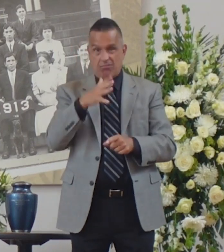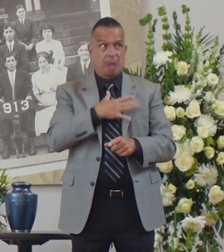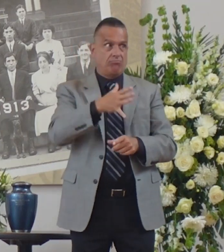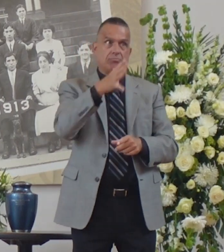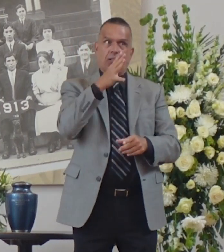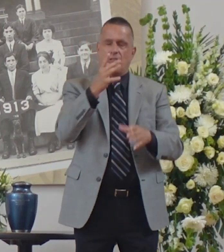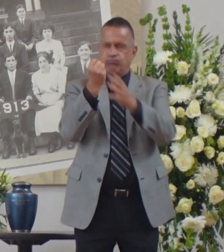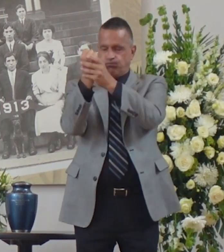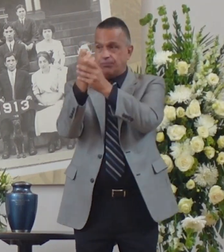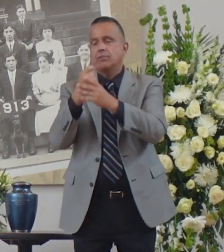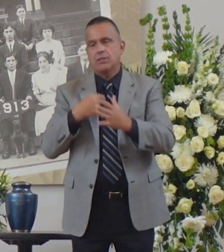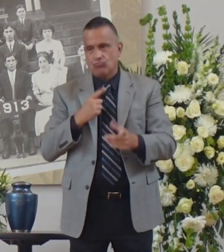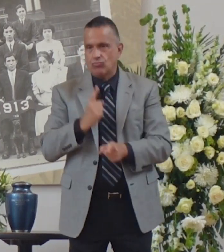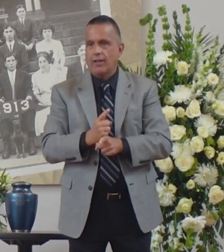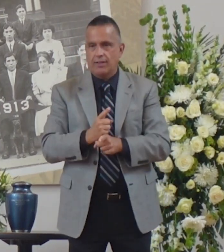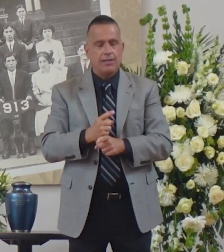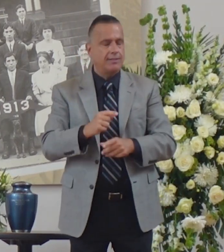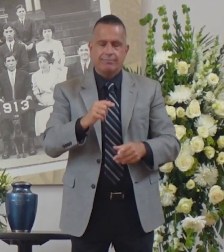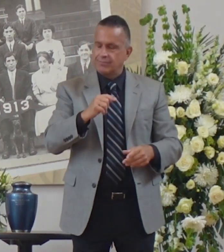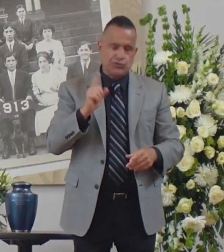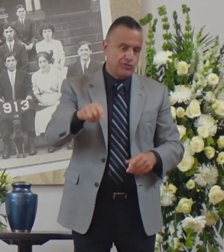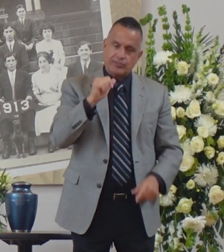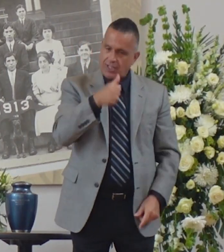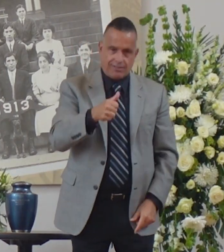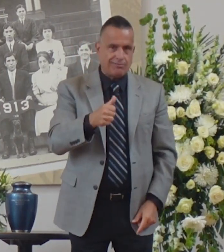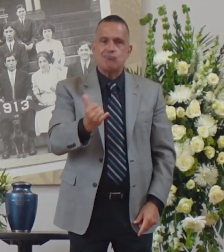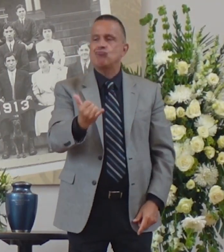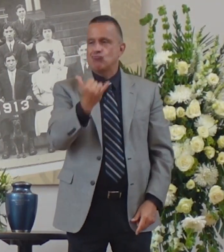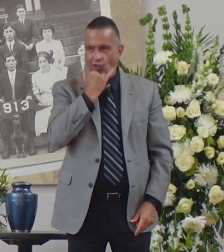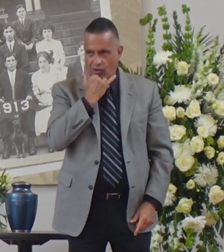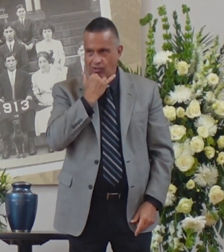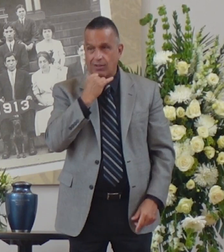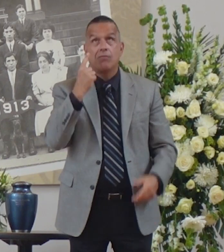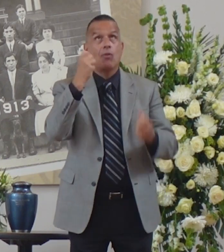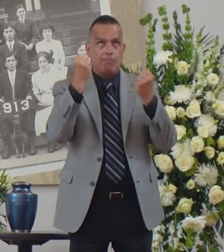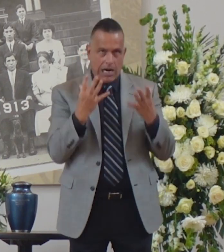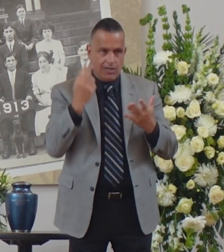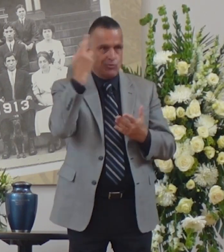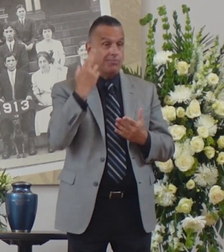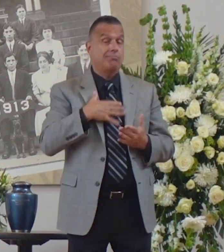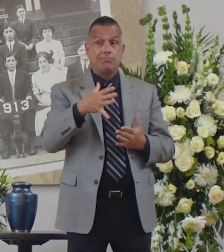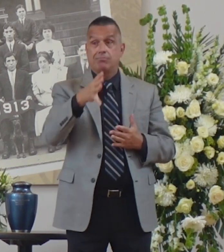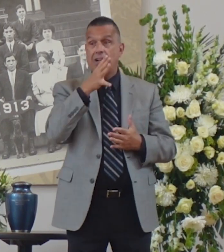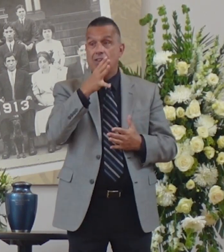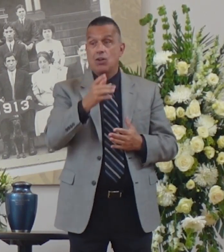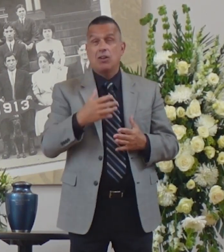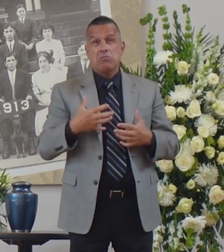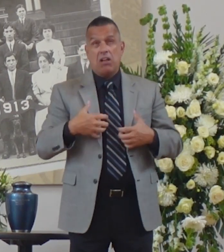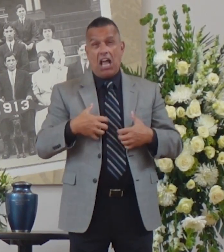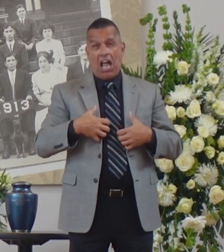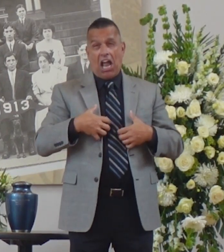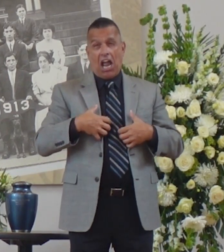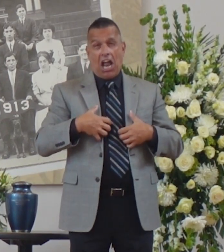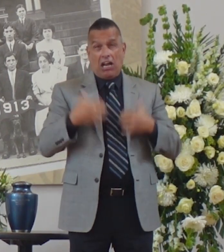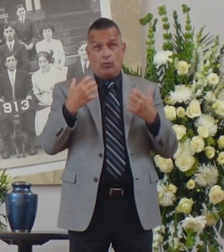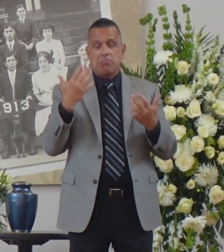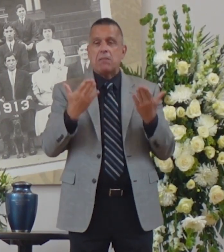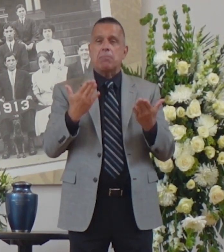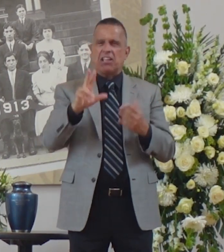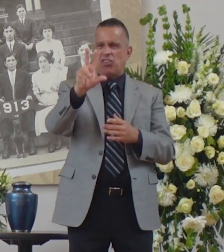inappropriate and wrong for me to do on many levels. She was angry at me for about 30 seconds, and